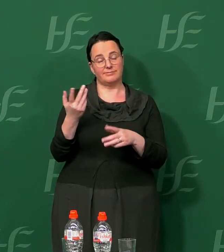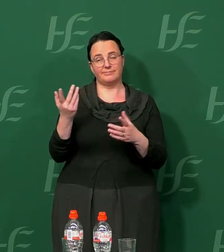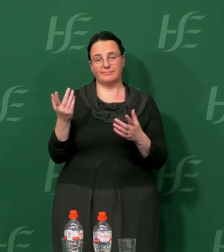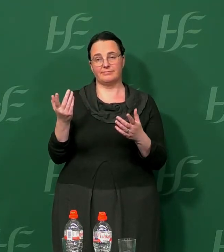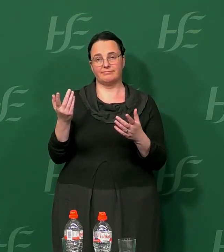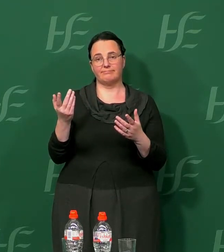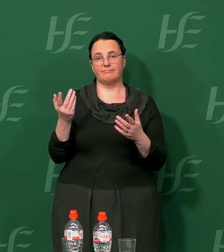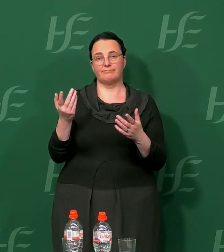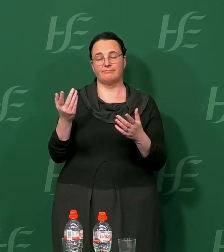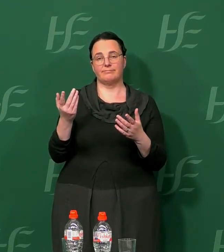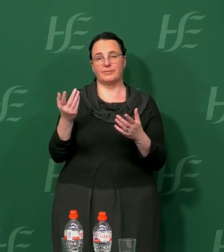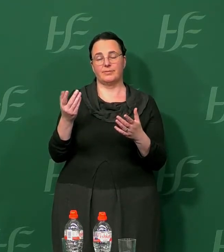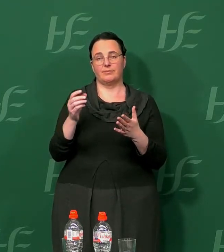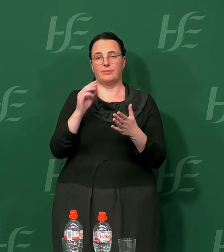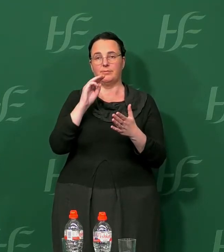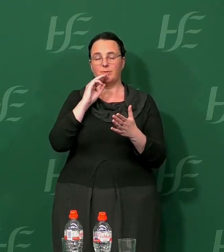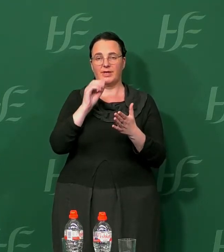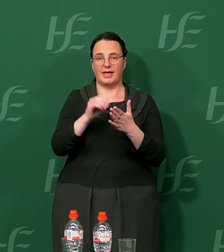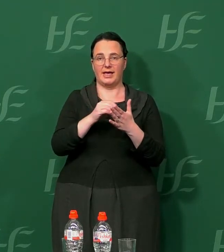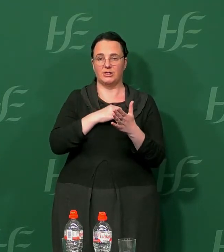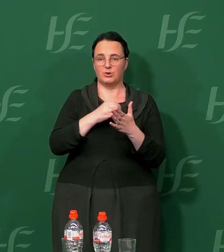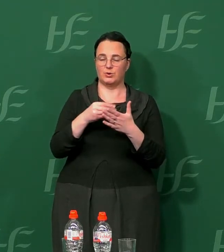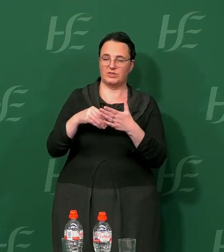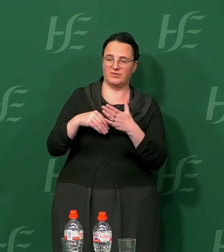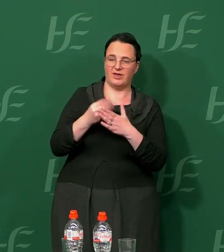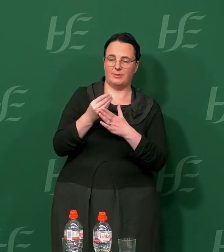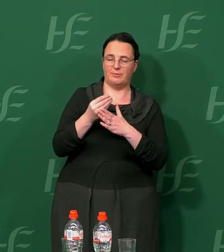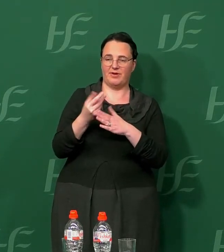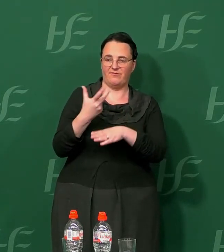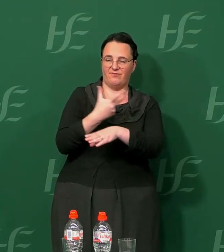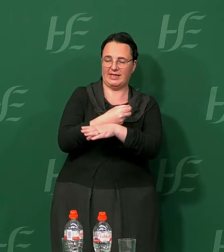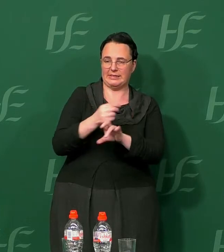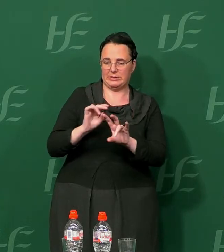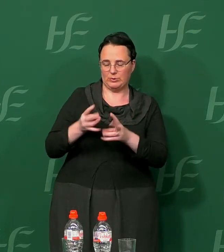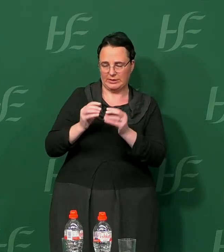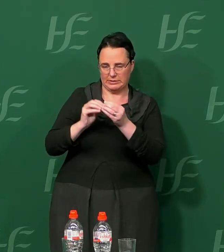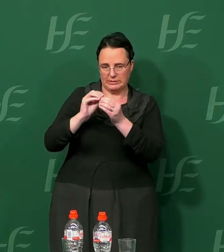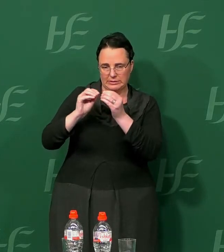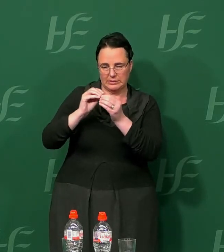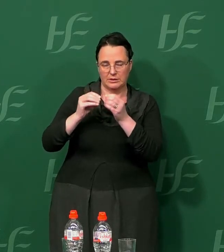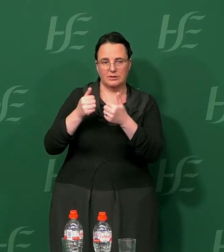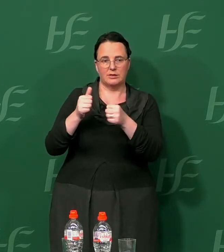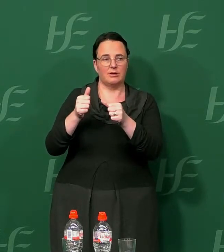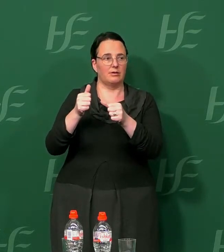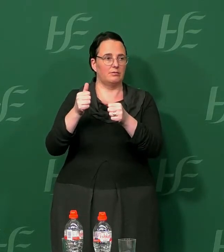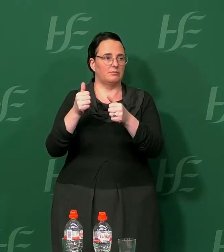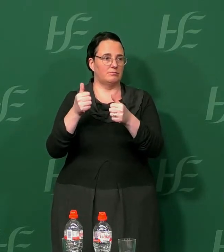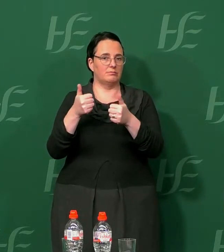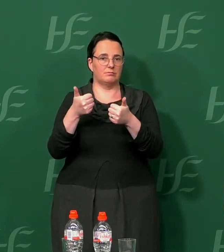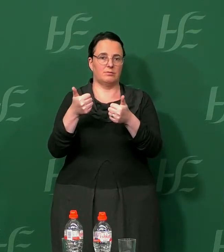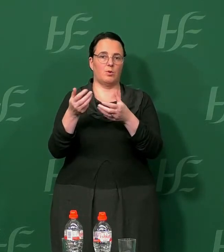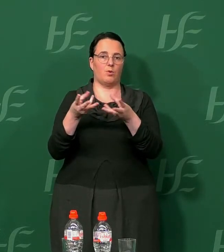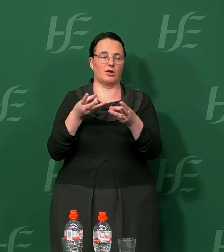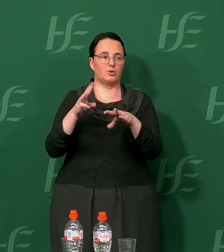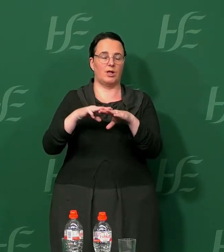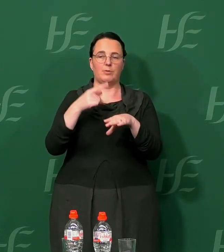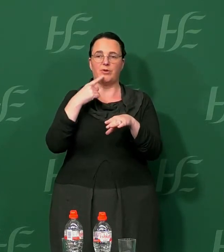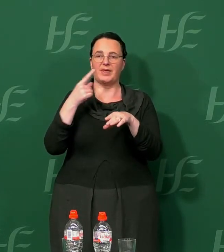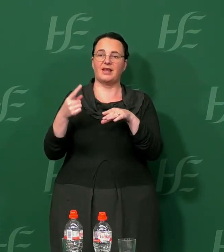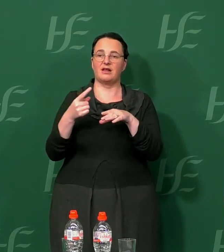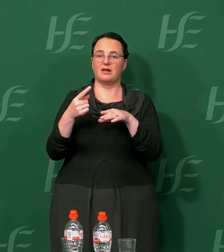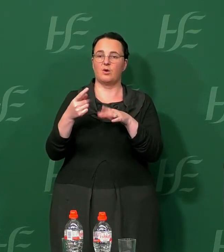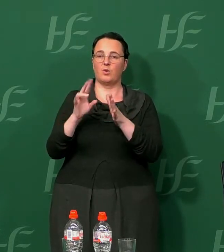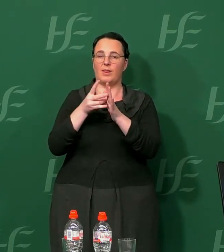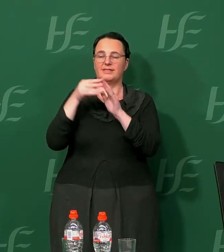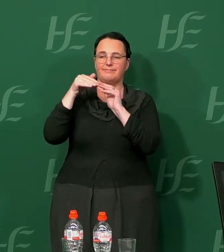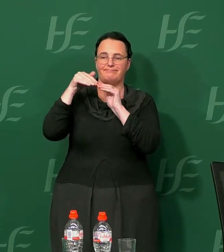necessity determined that we had to develop vaccines at speed. Those vaccines proved to be highly effective. Unfortunately, they've waned. It's not